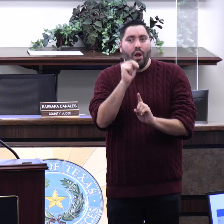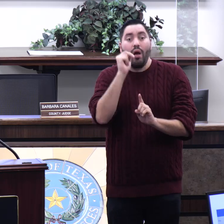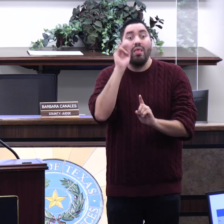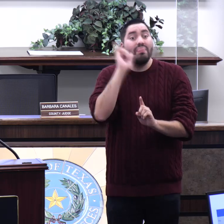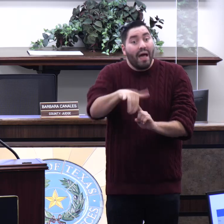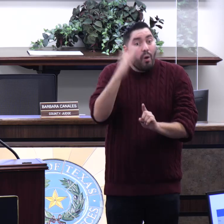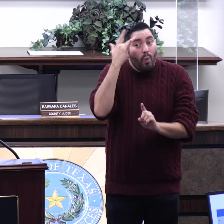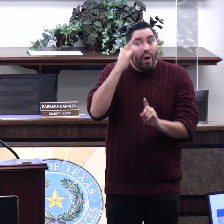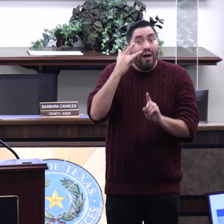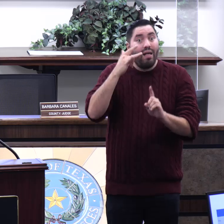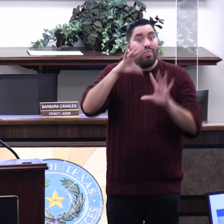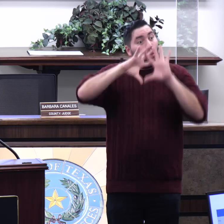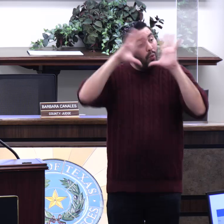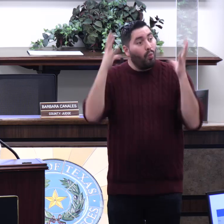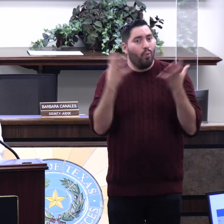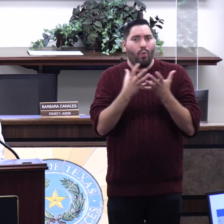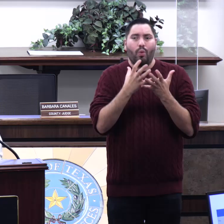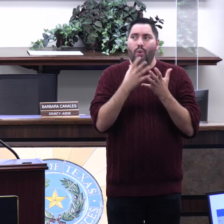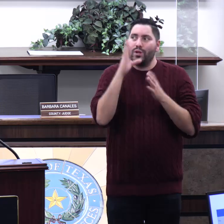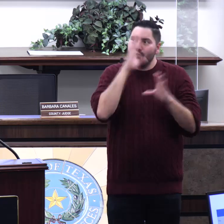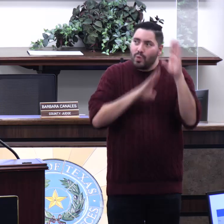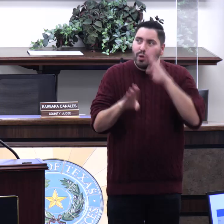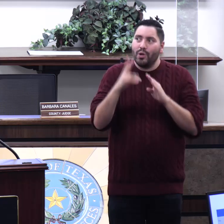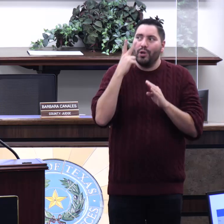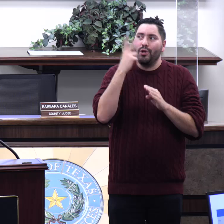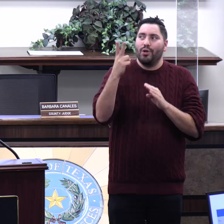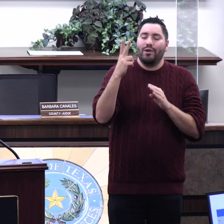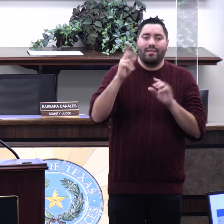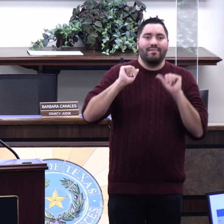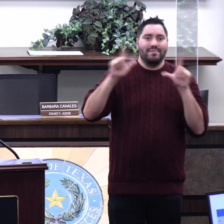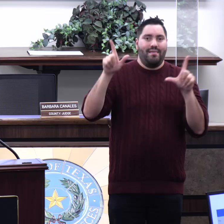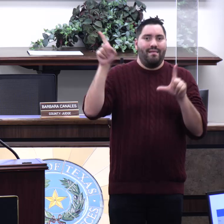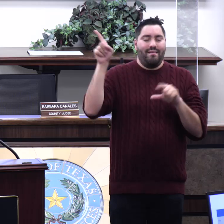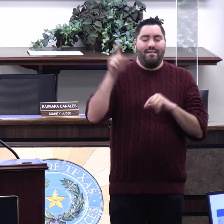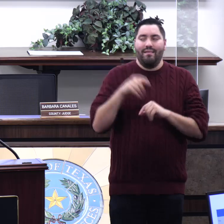worried. As you can look at the slide, there are about